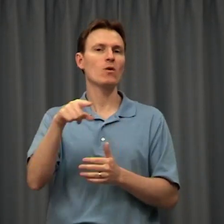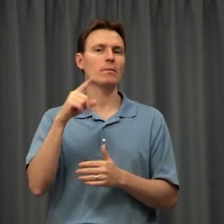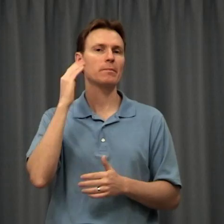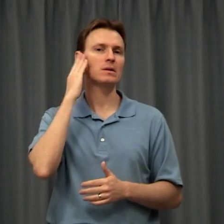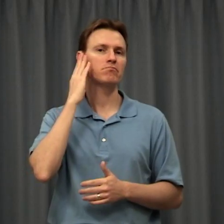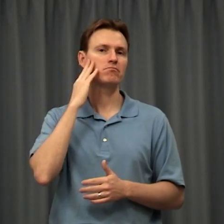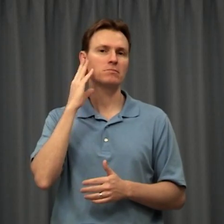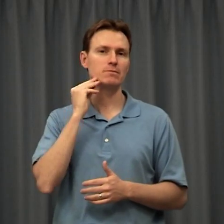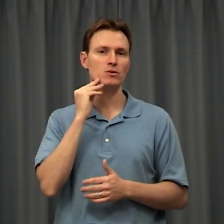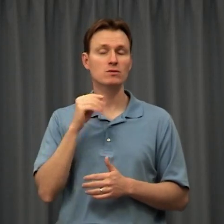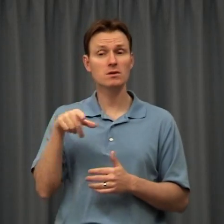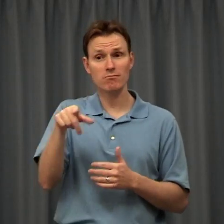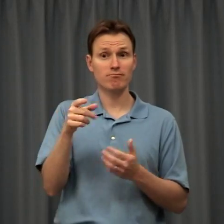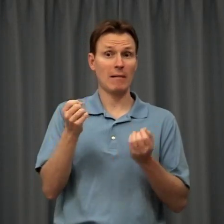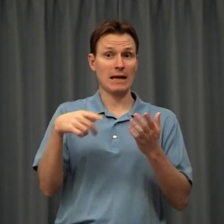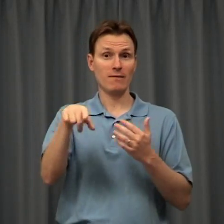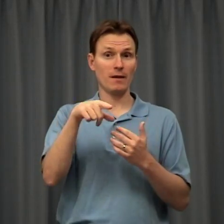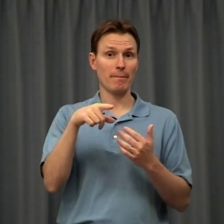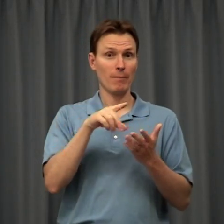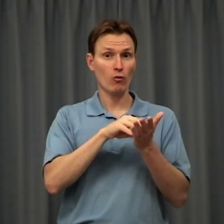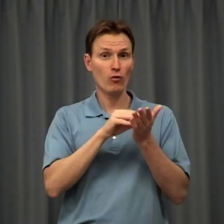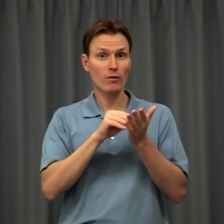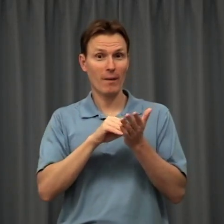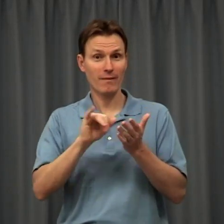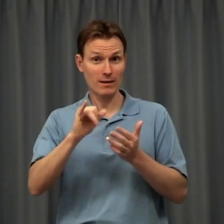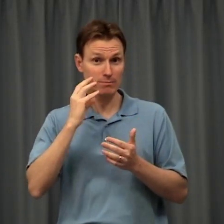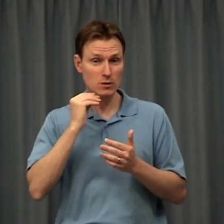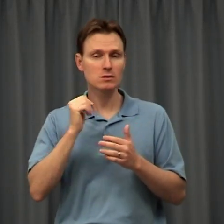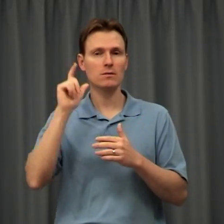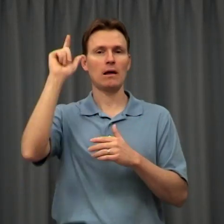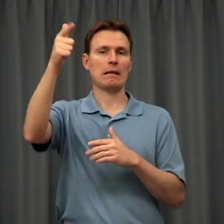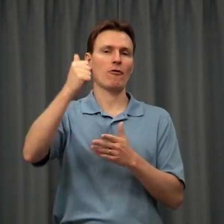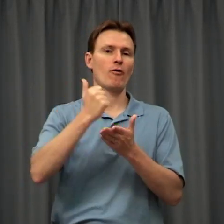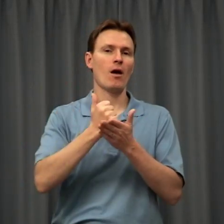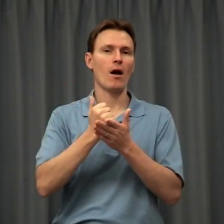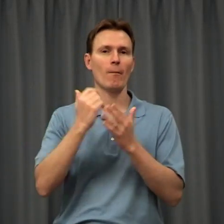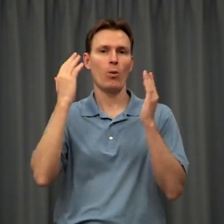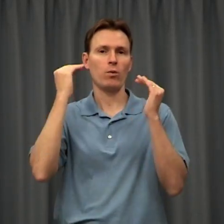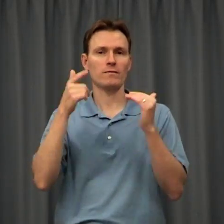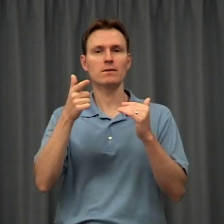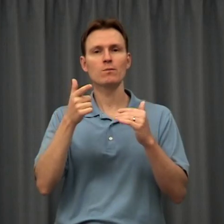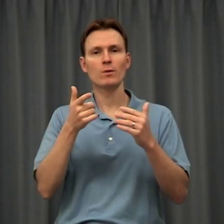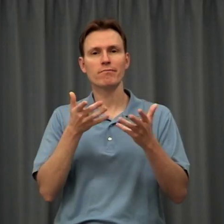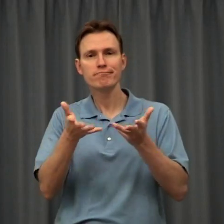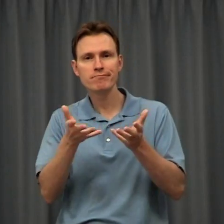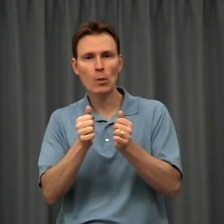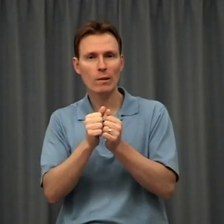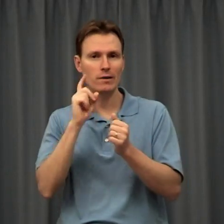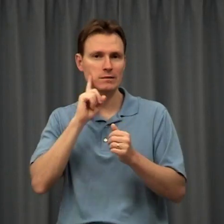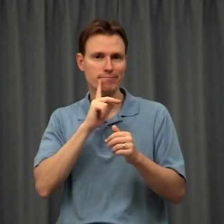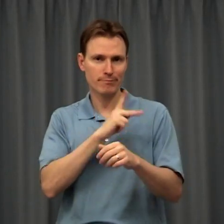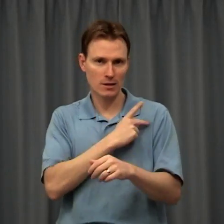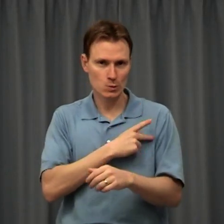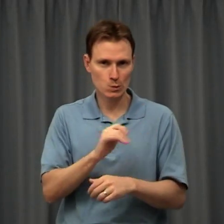role of the interpreter. That education would hopefully help them in the future if they ever had to work with a deaf patient